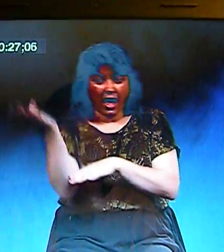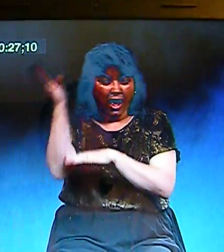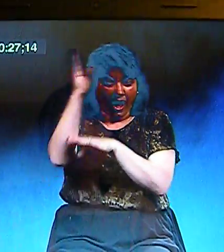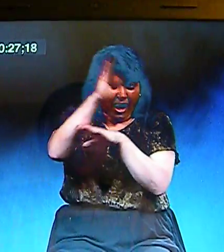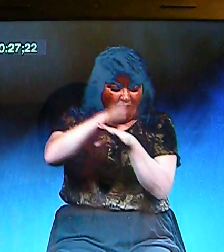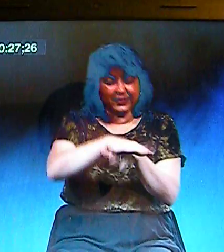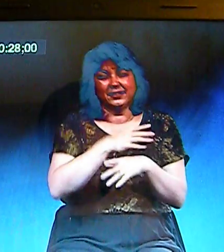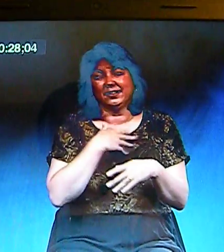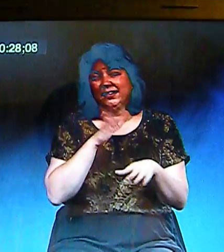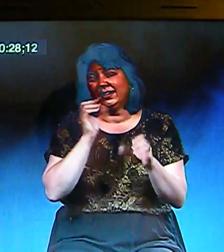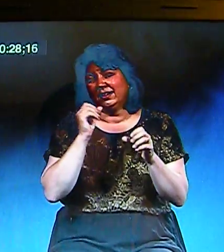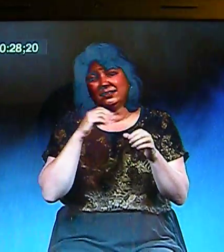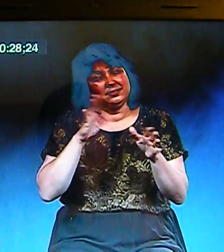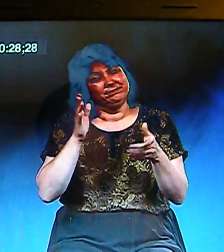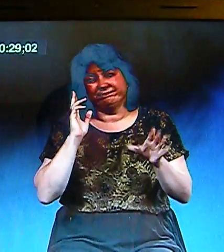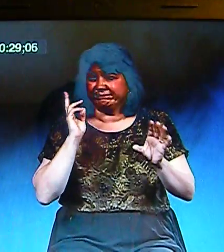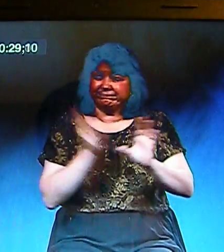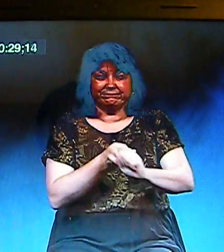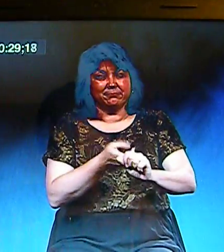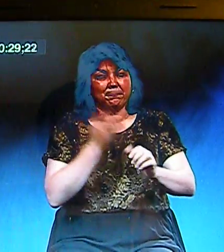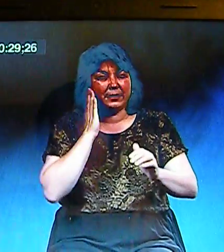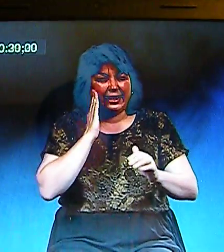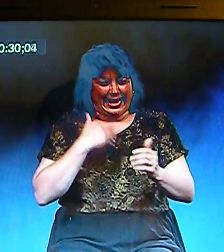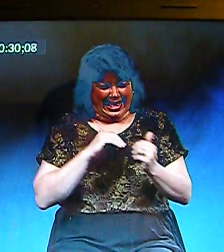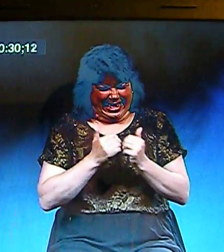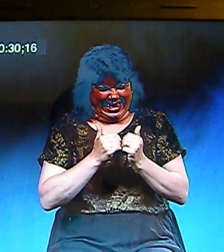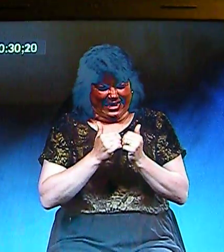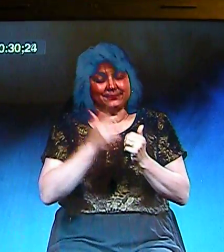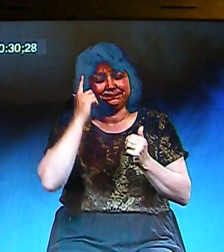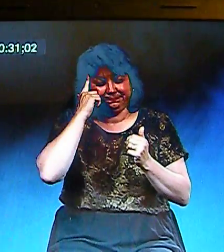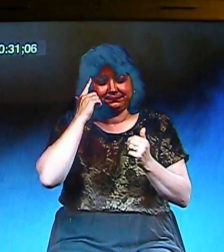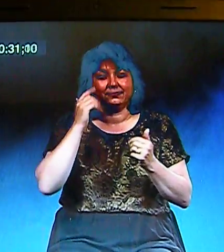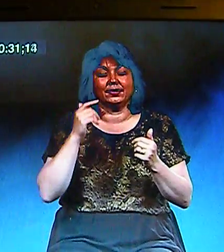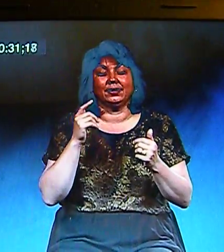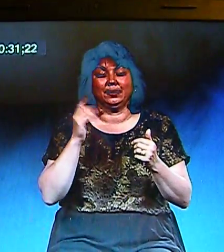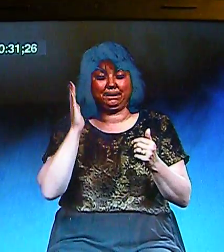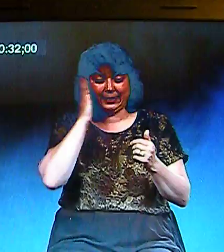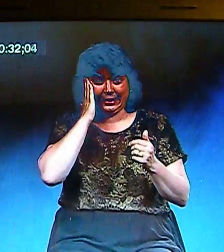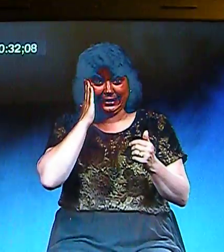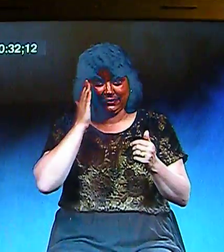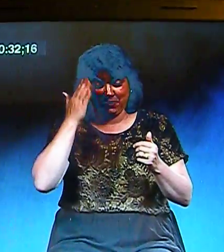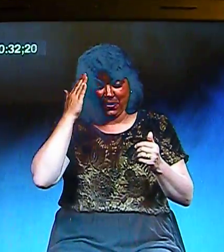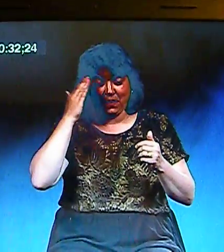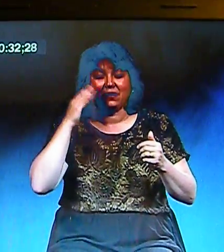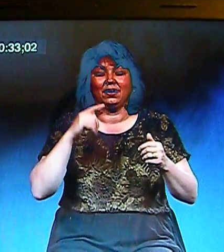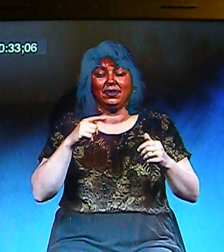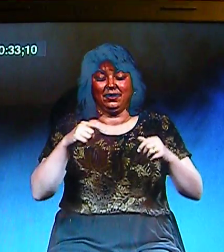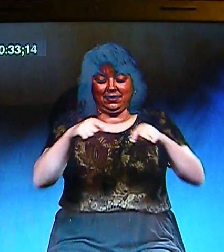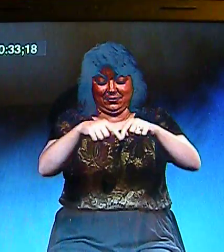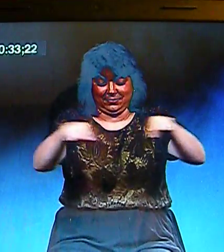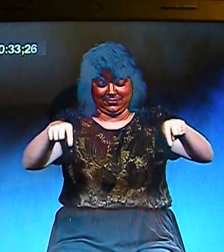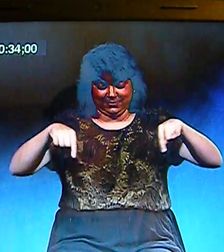6 or 7 hours, I was just so tired. So around